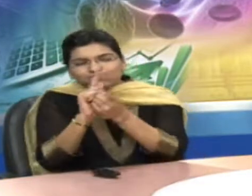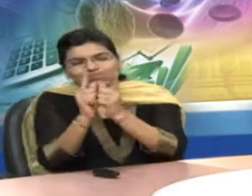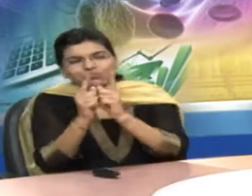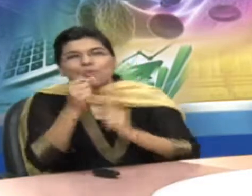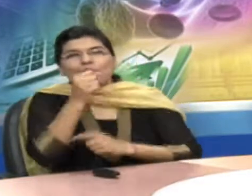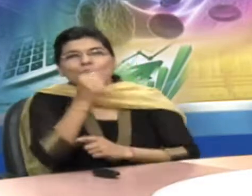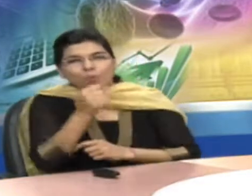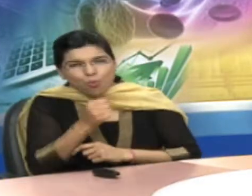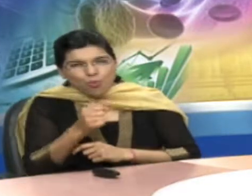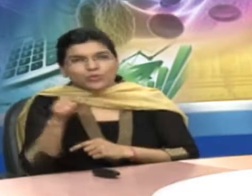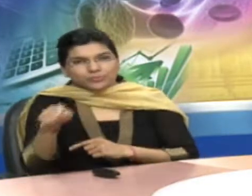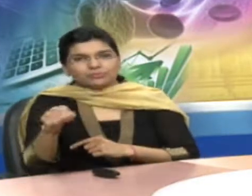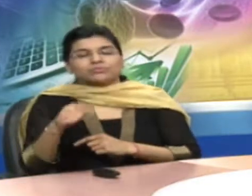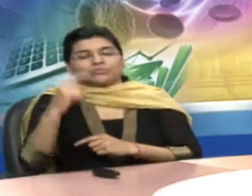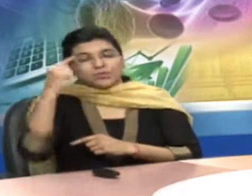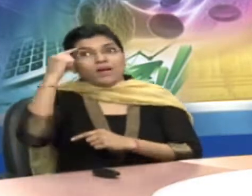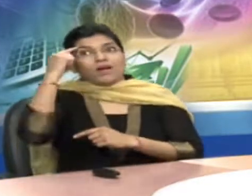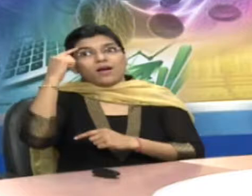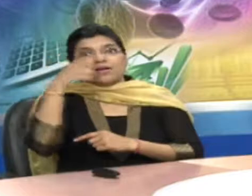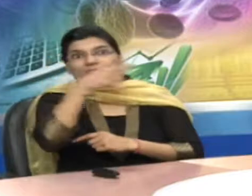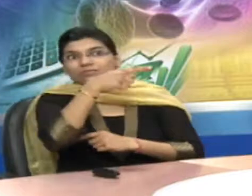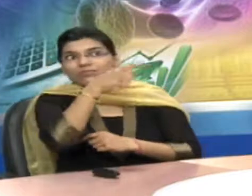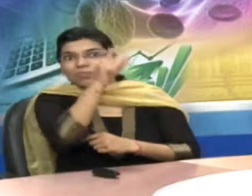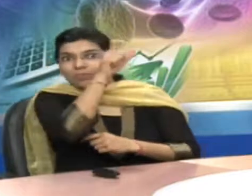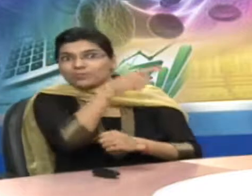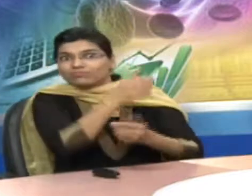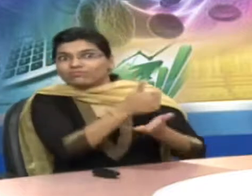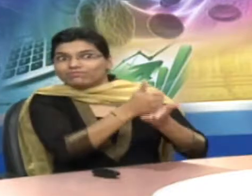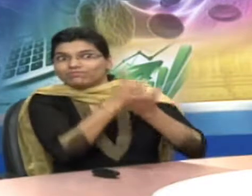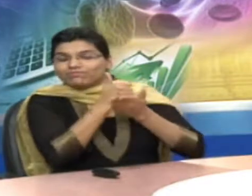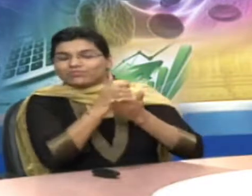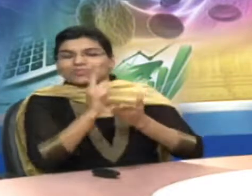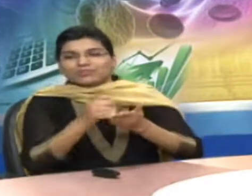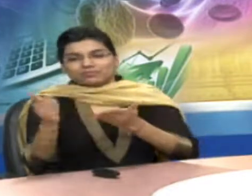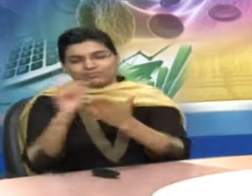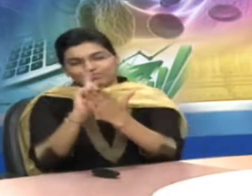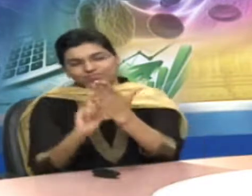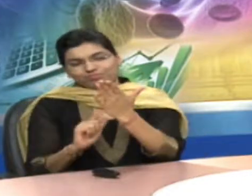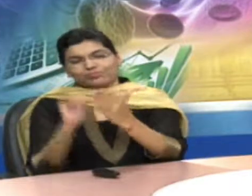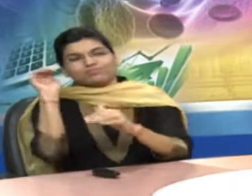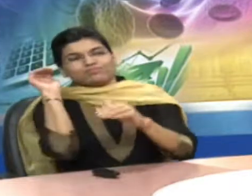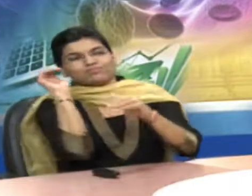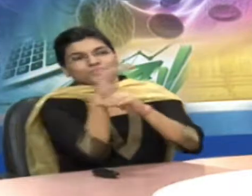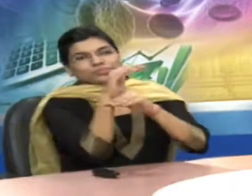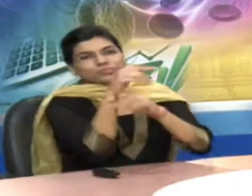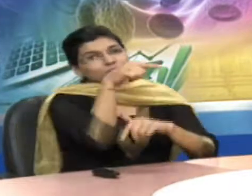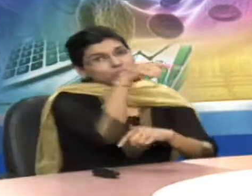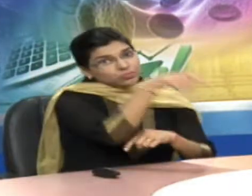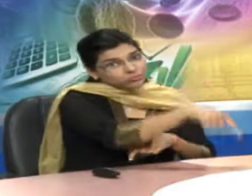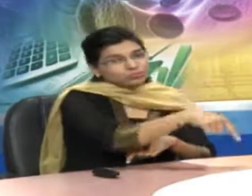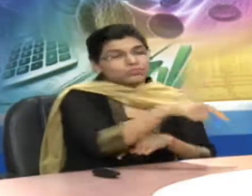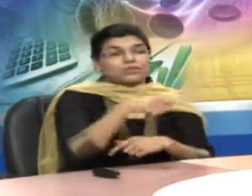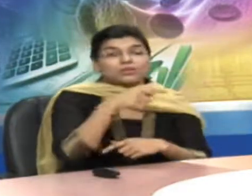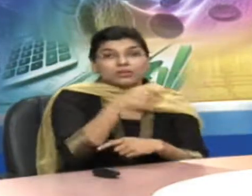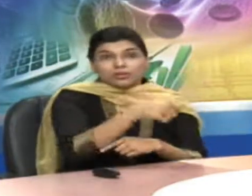the clerk had almost forgotten the incident when he received a letter from the old man.